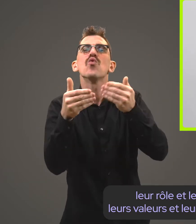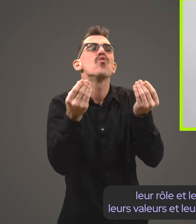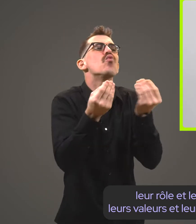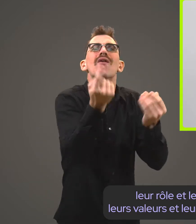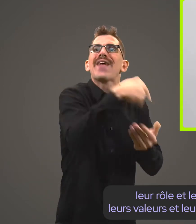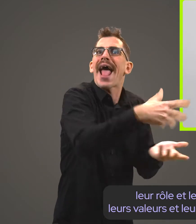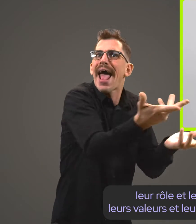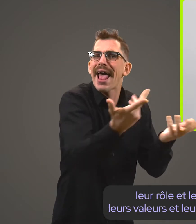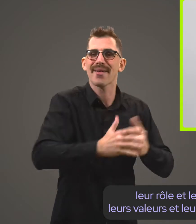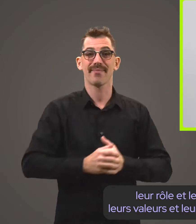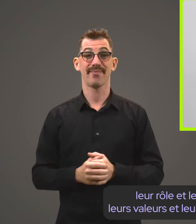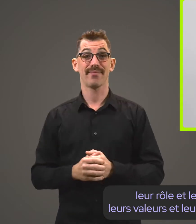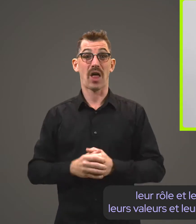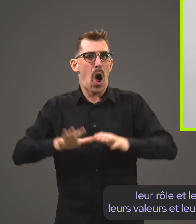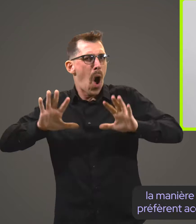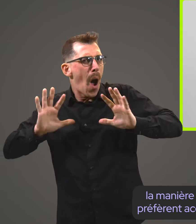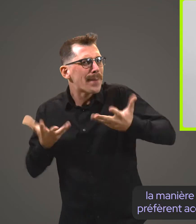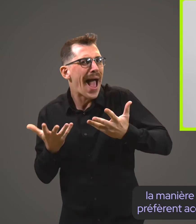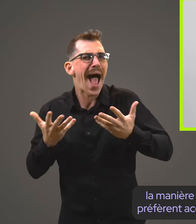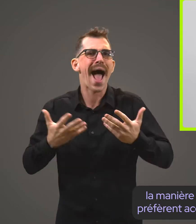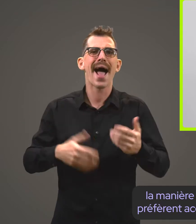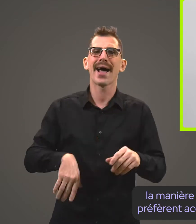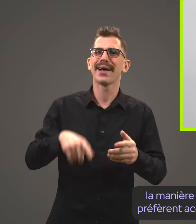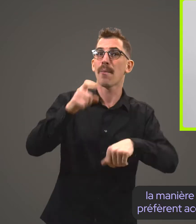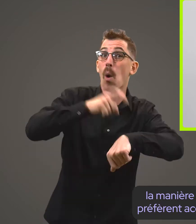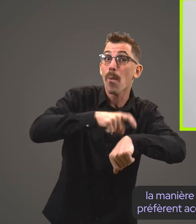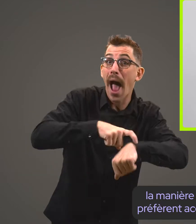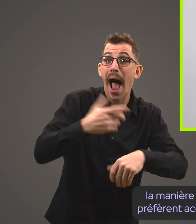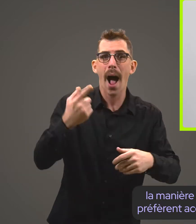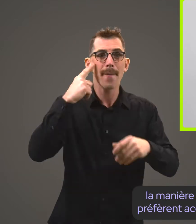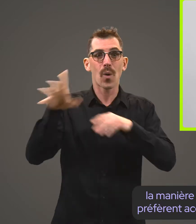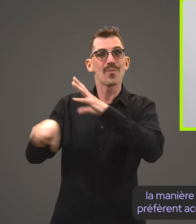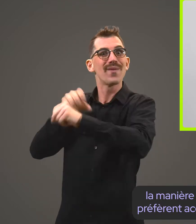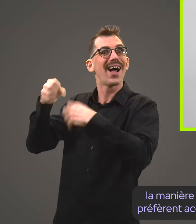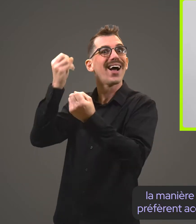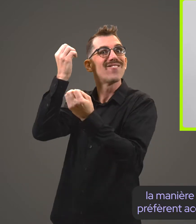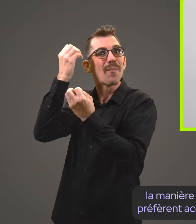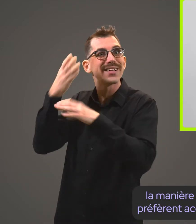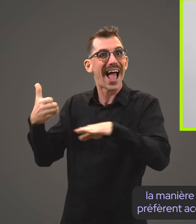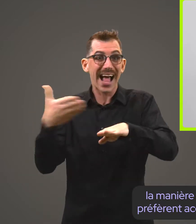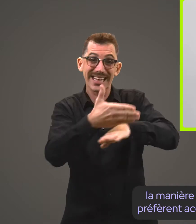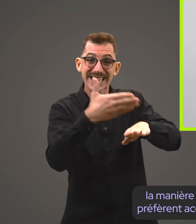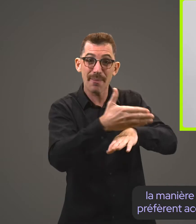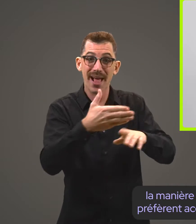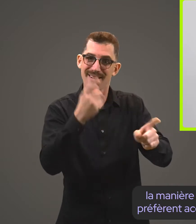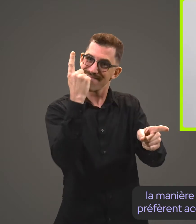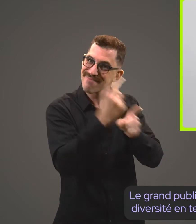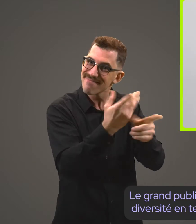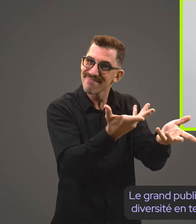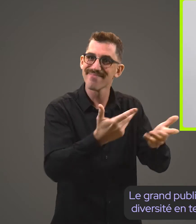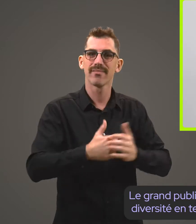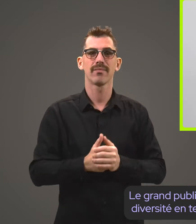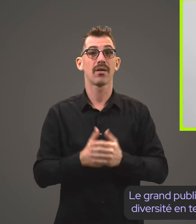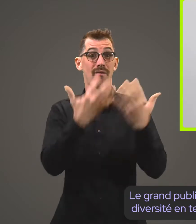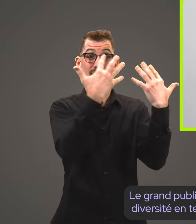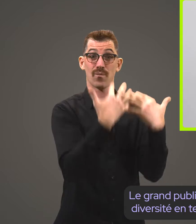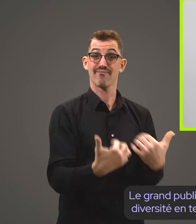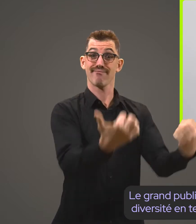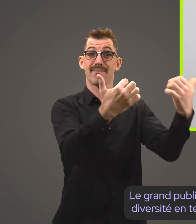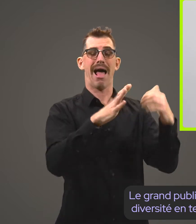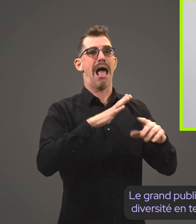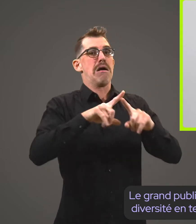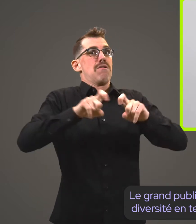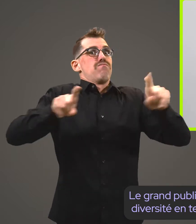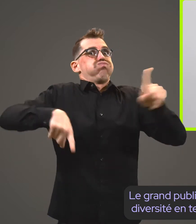and priorities, and where, how, and when they prefer to access information. When it comes to the